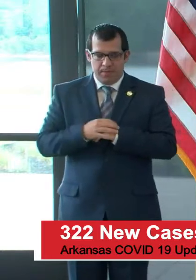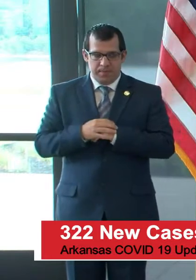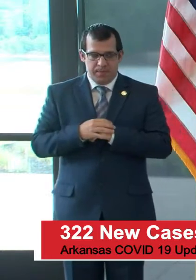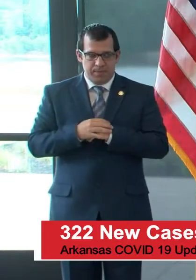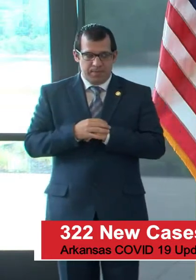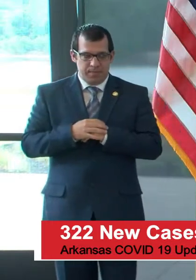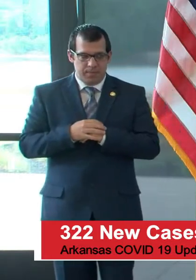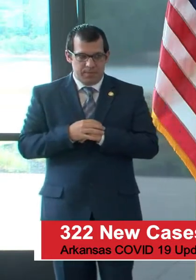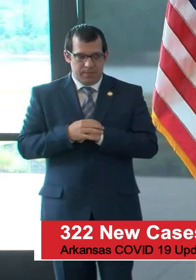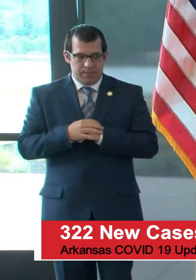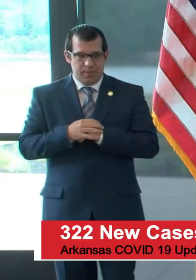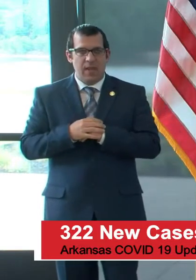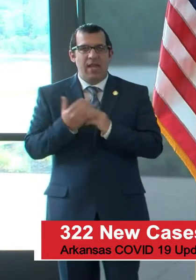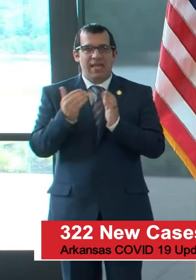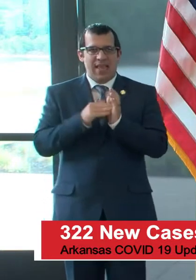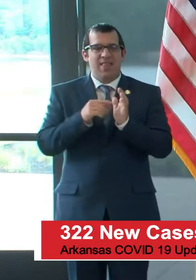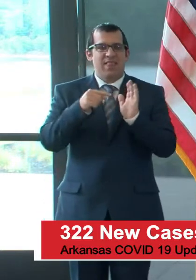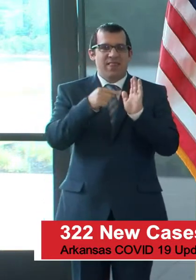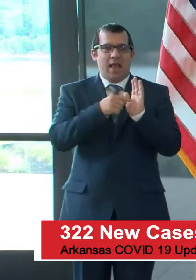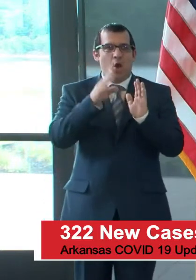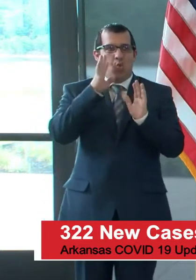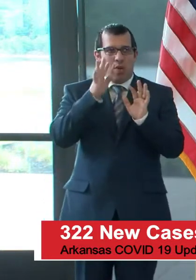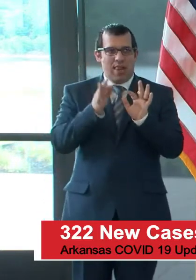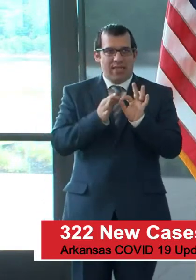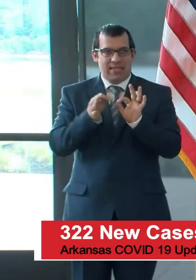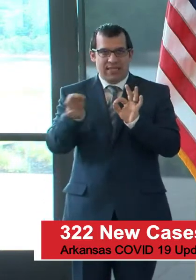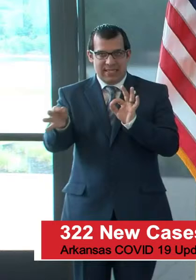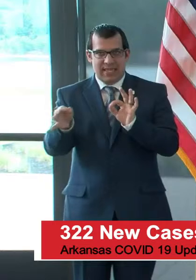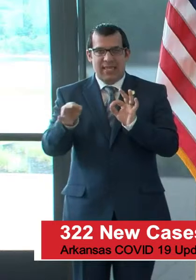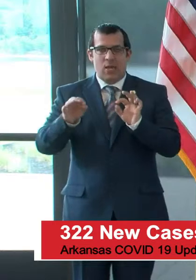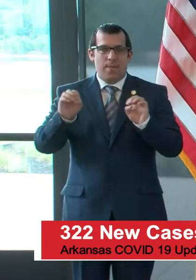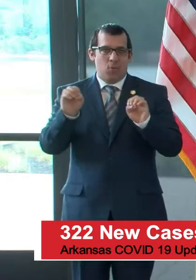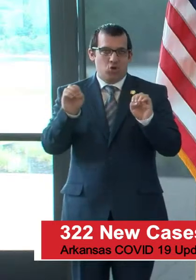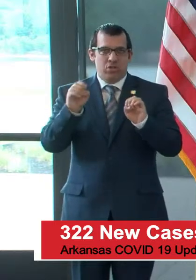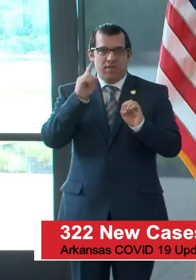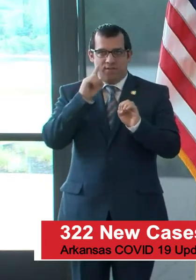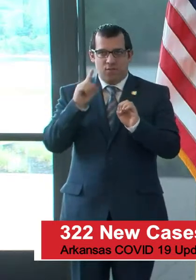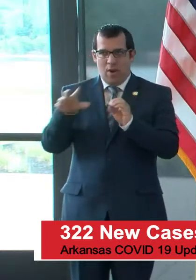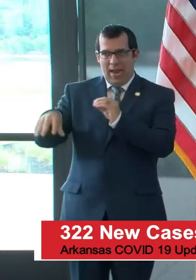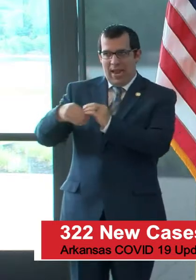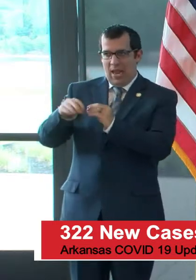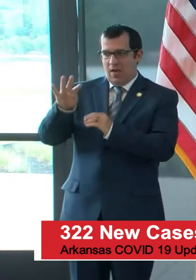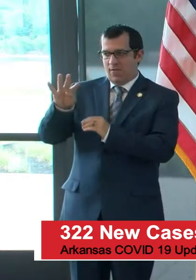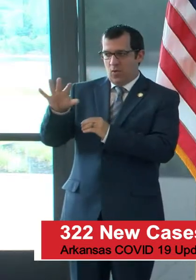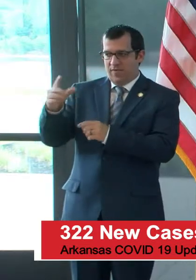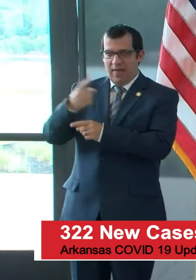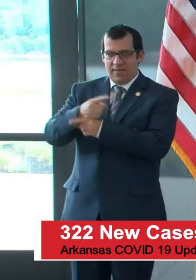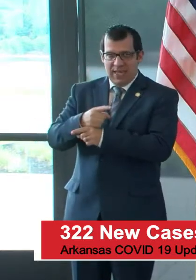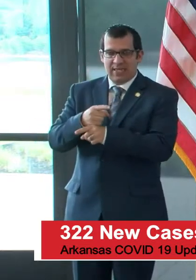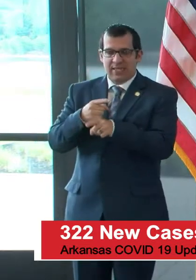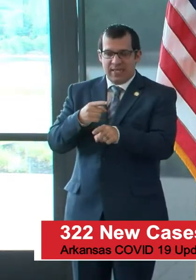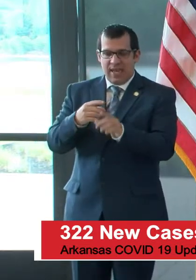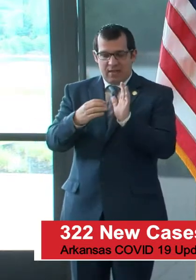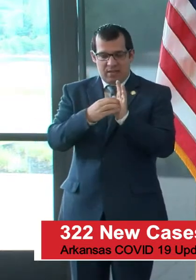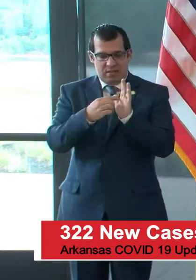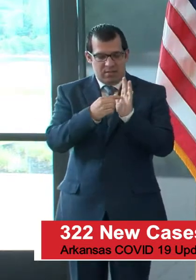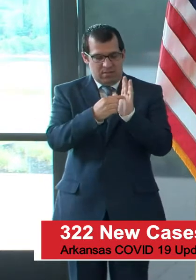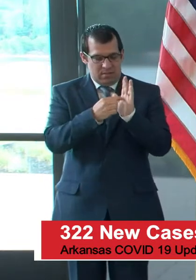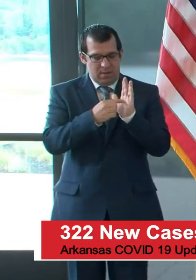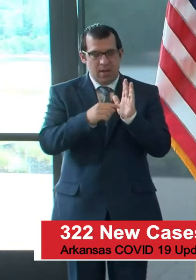And again, this will extend the emergency for another 45 days, but it says